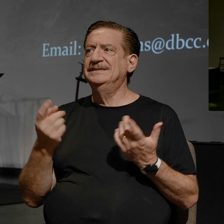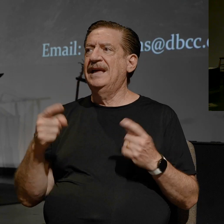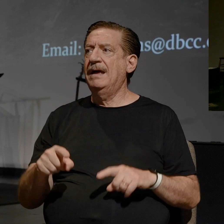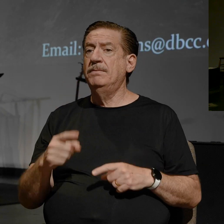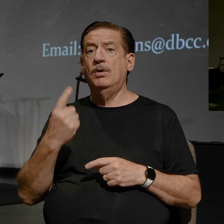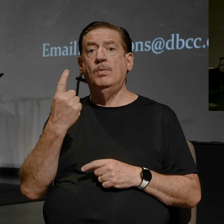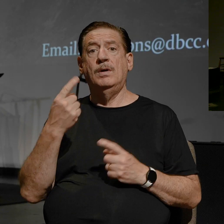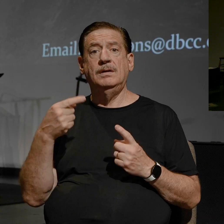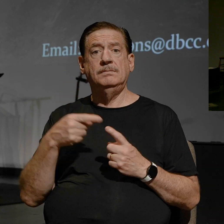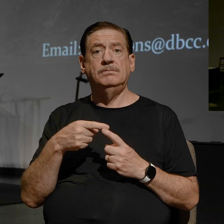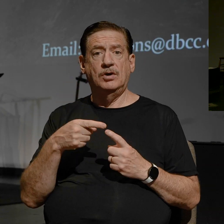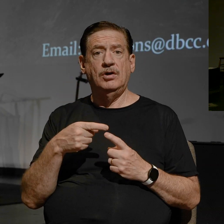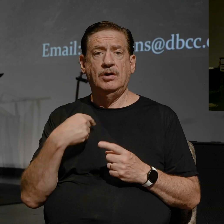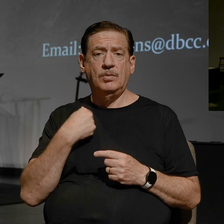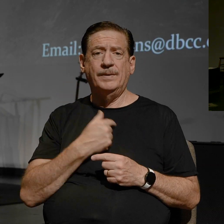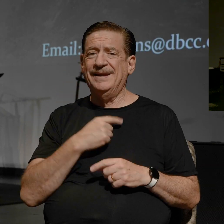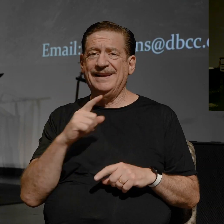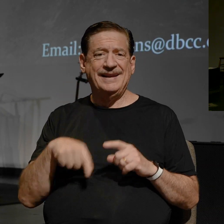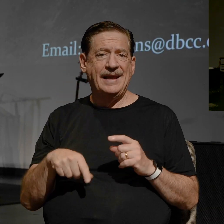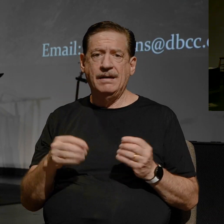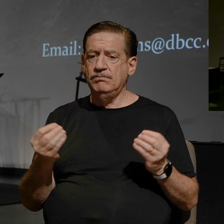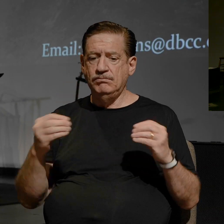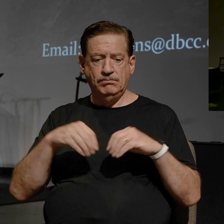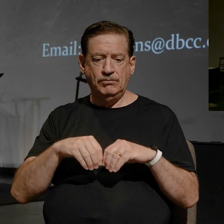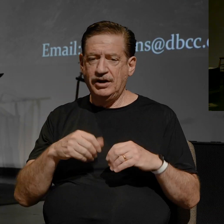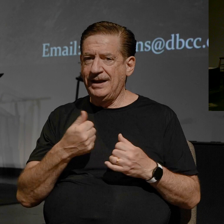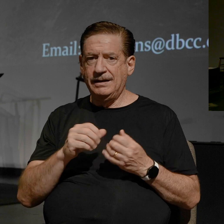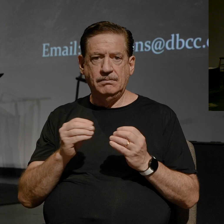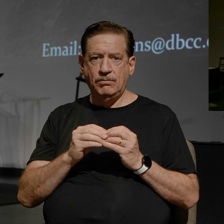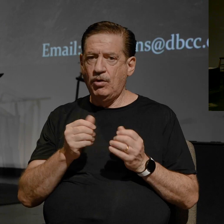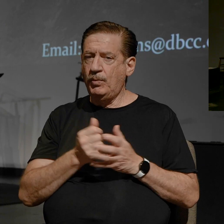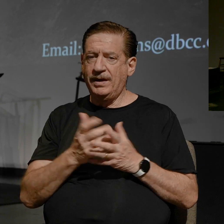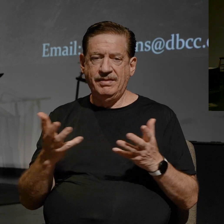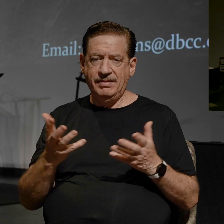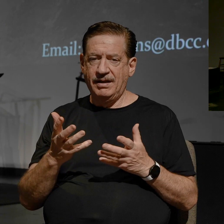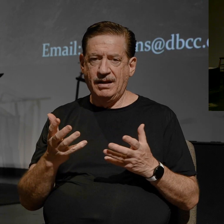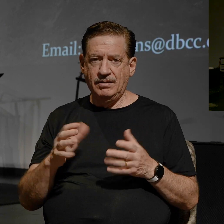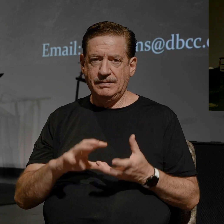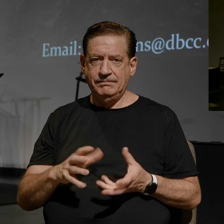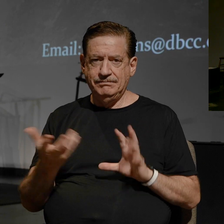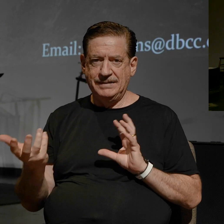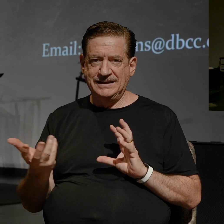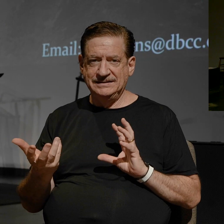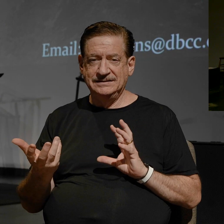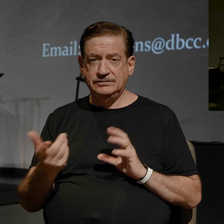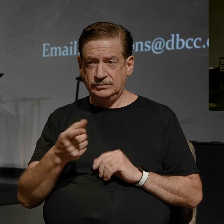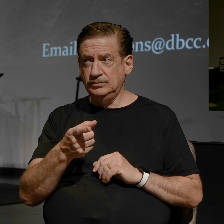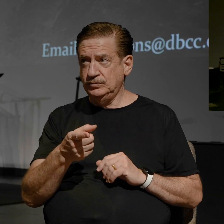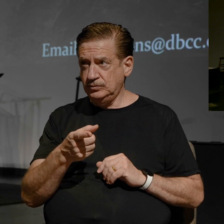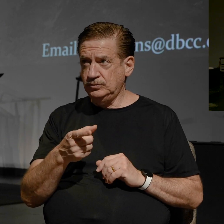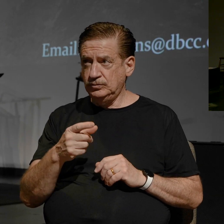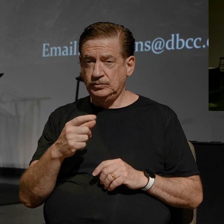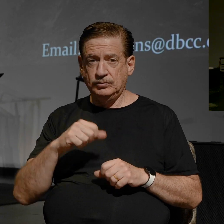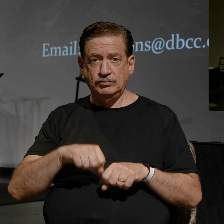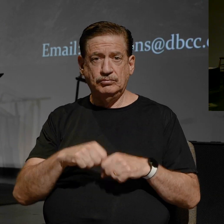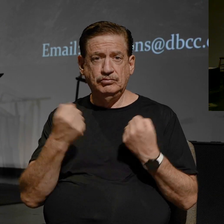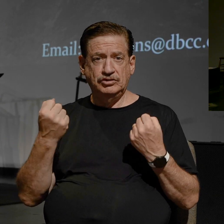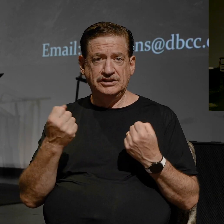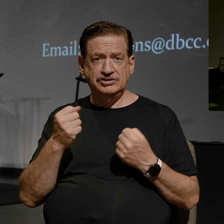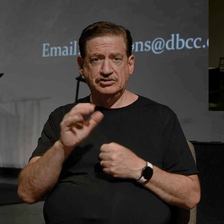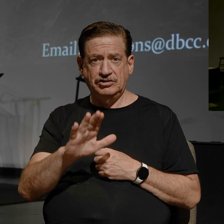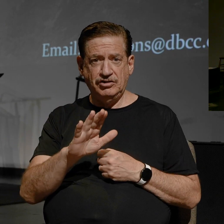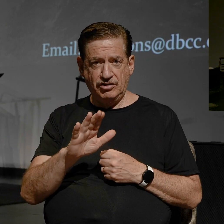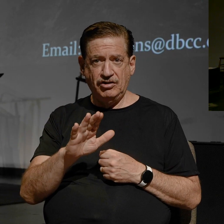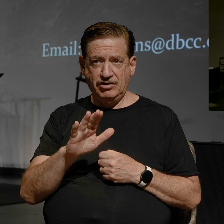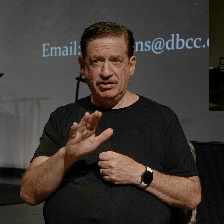one point, we can't put any more in without it being a huge mess. You've reached essentially your